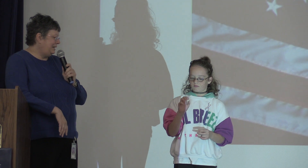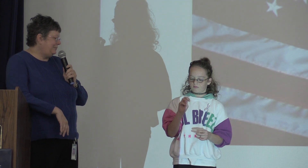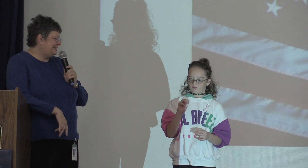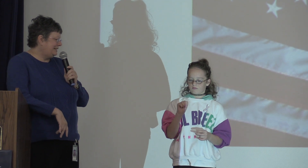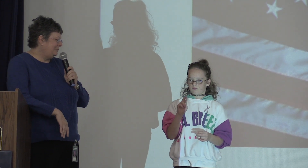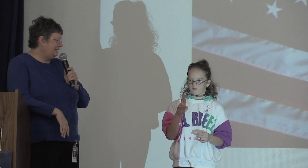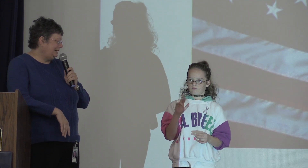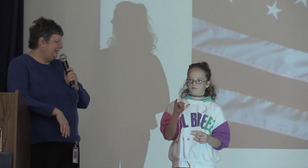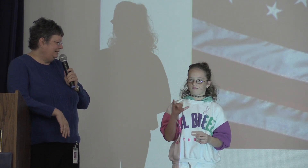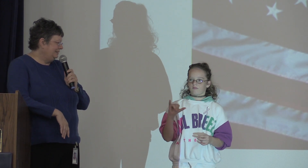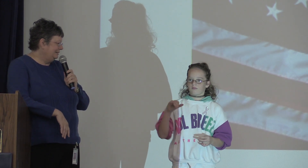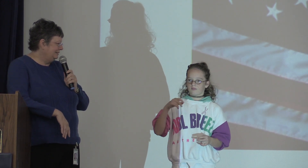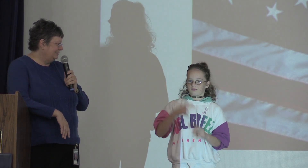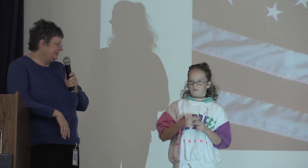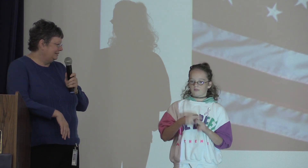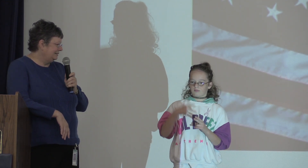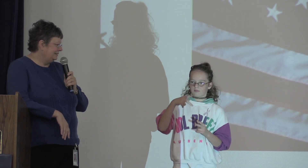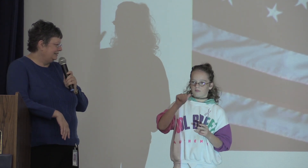Hi, my name is Emily.